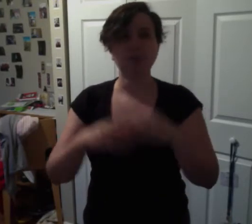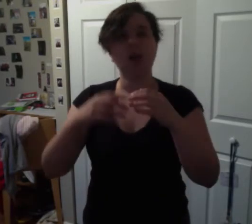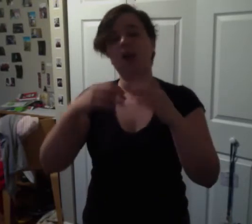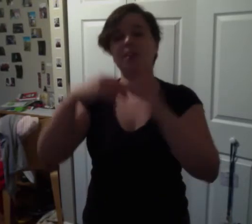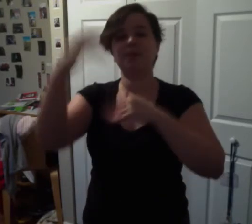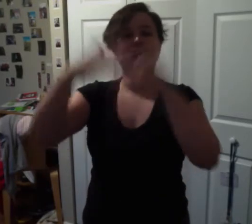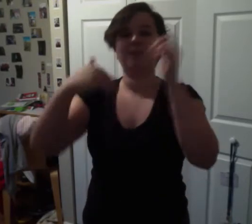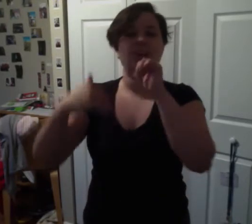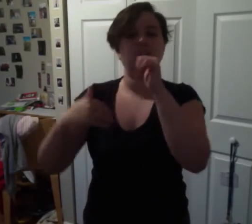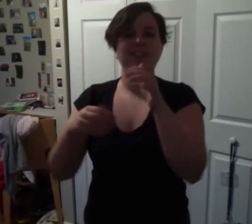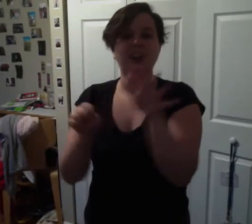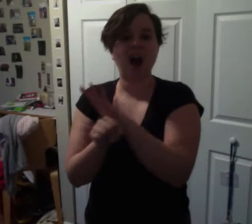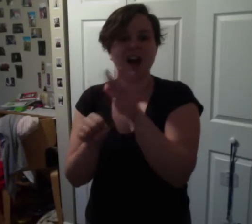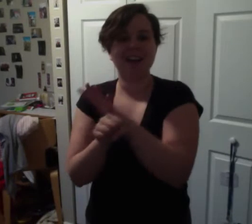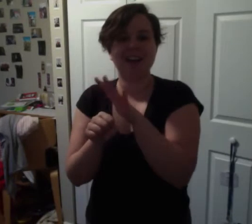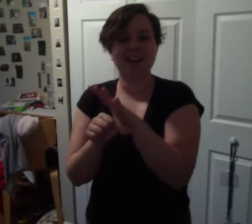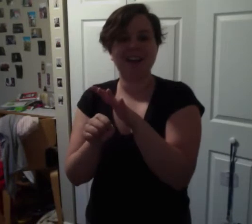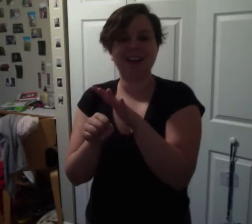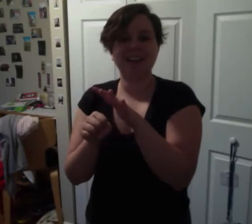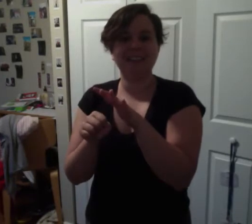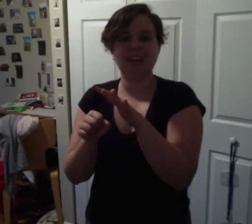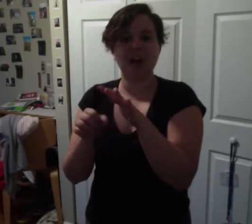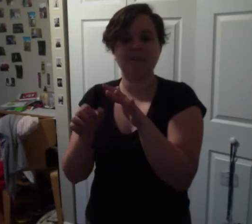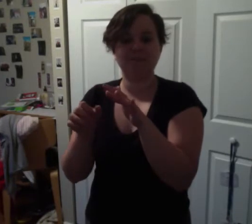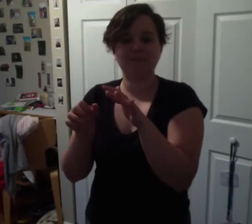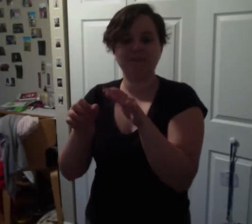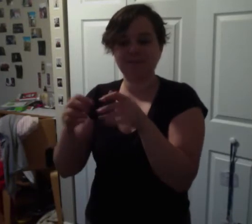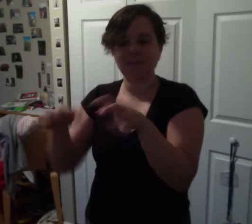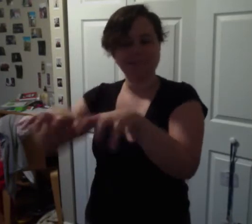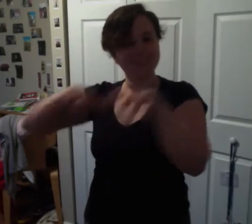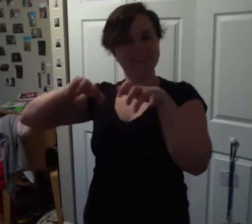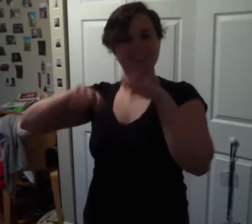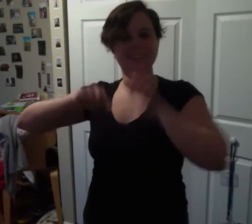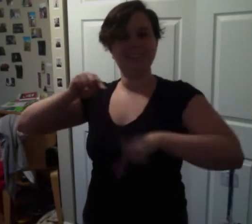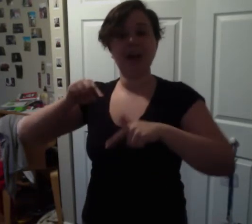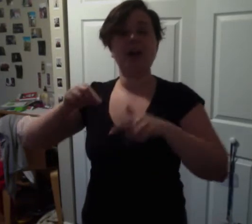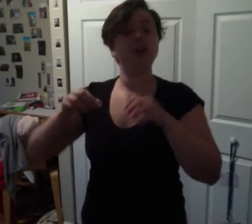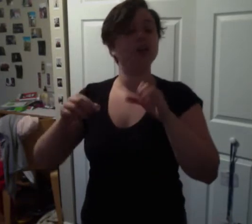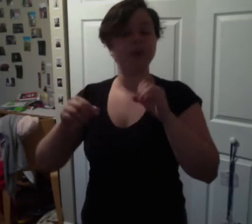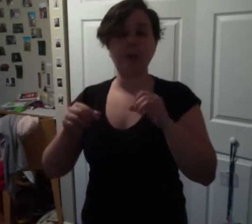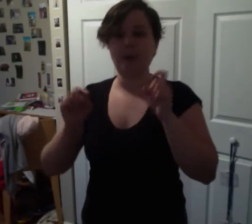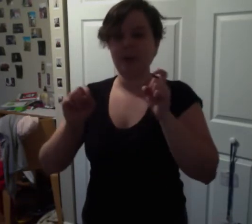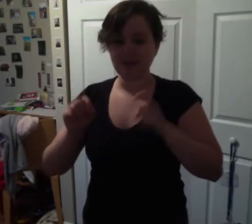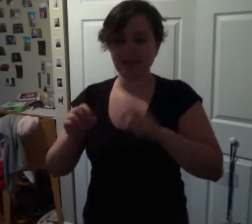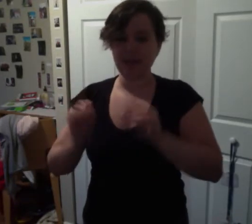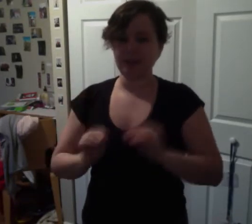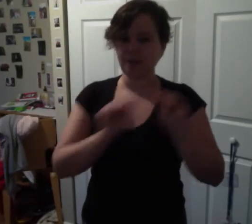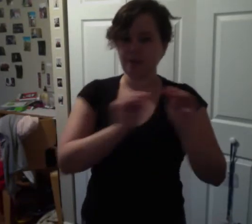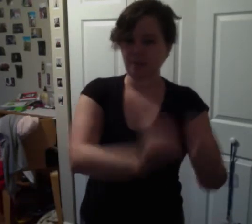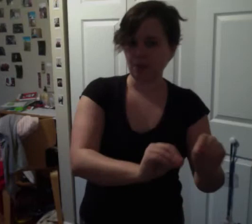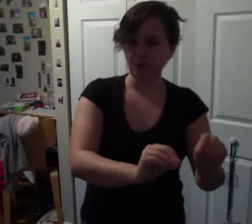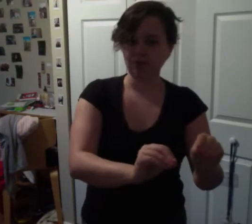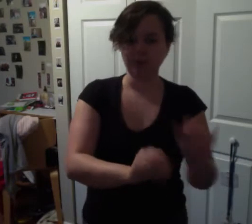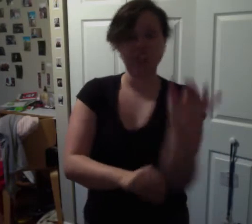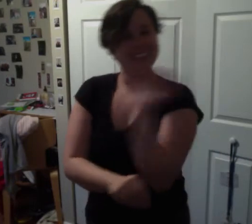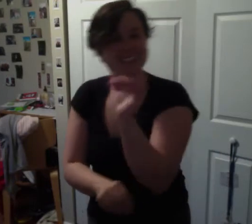Black Cinema House, which was made from just a small piece of clay, had to grow into a much larger piece of clay, which